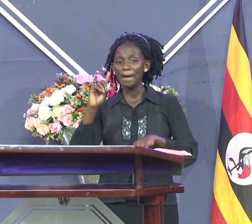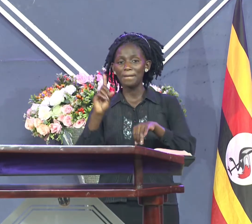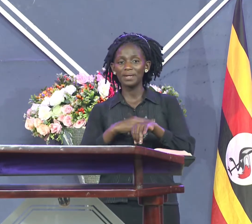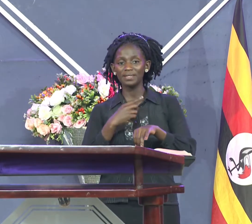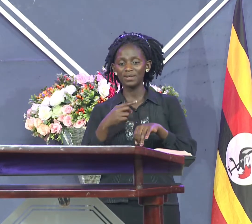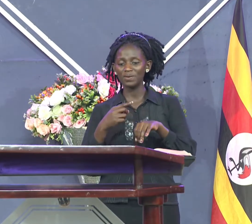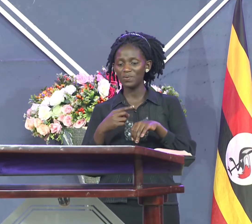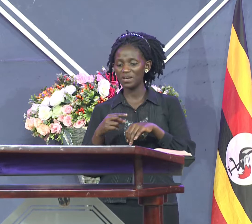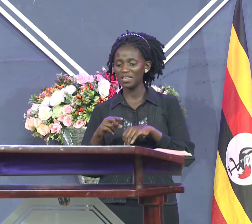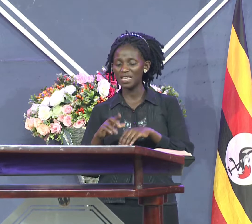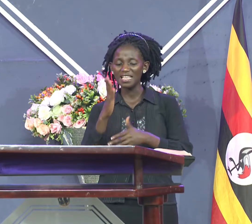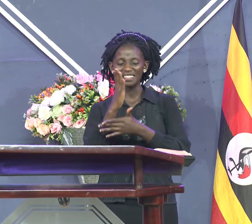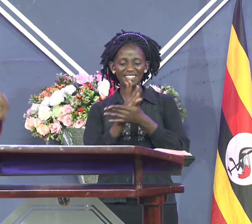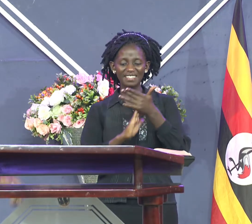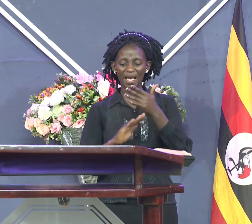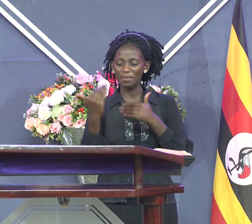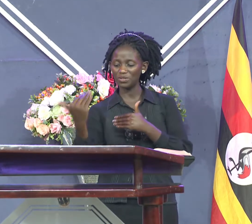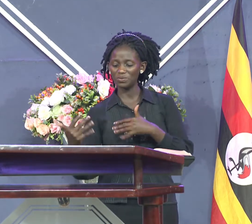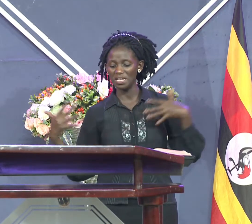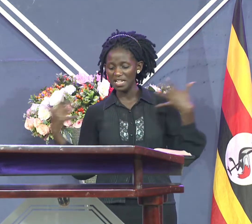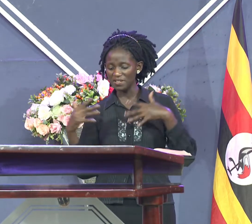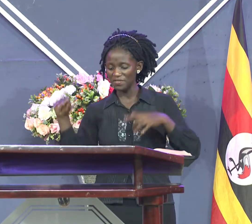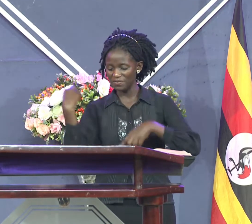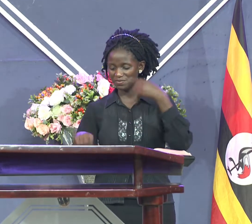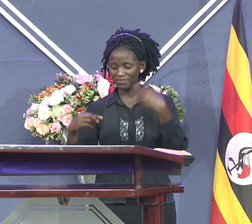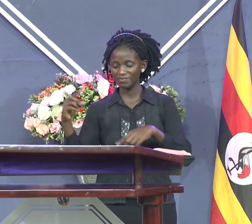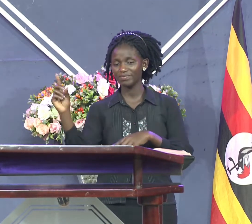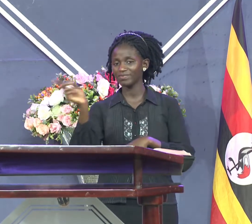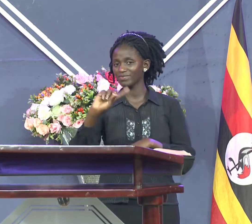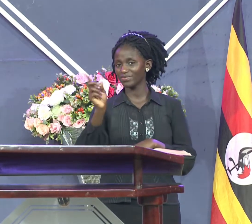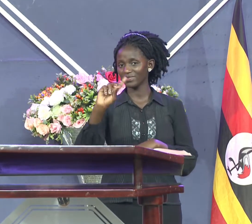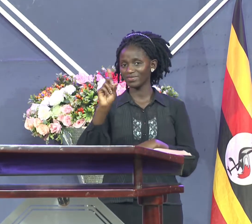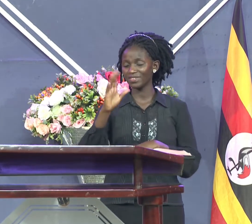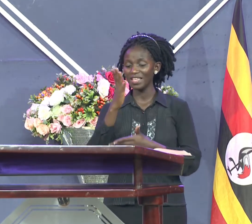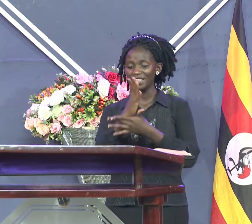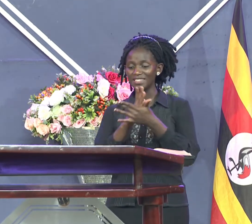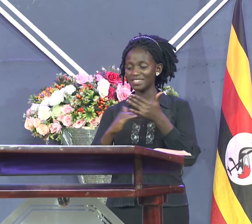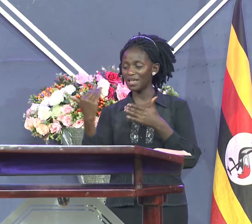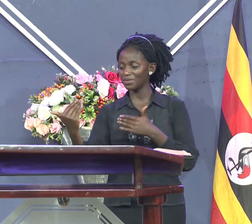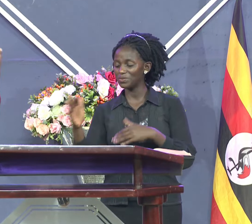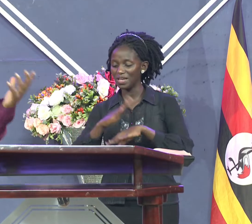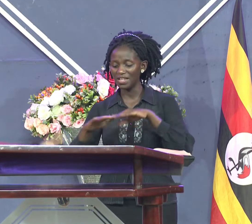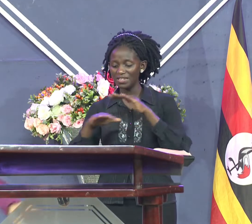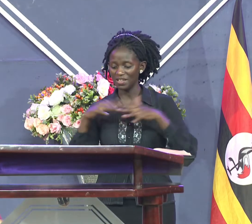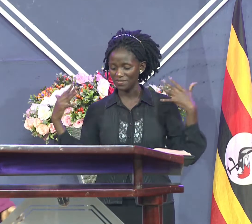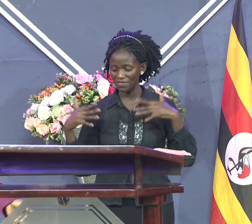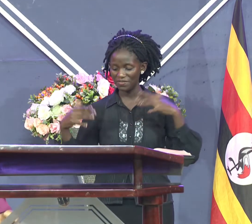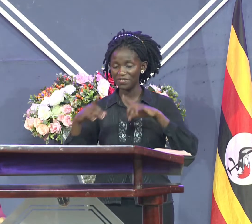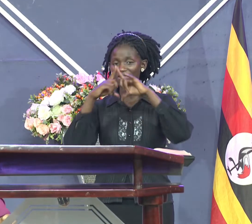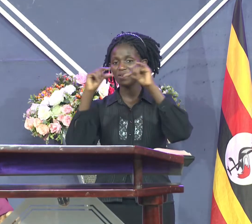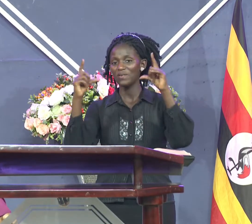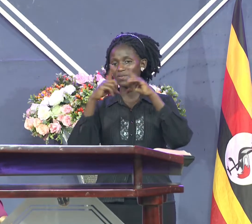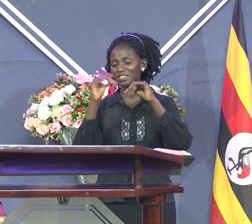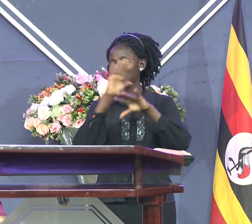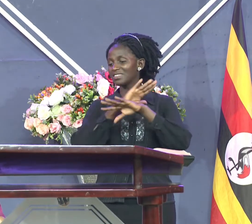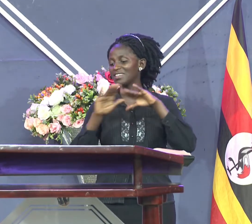utensils. But there are children who aren't scared with canes. There are